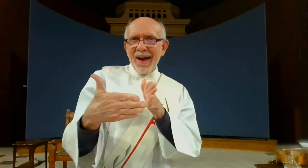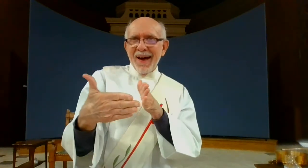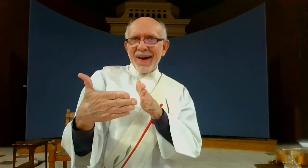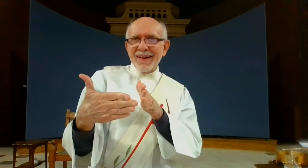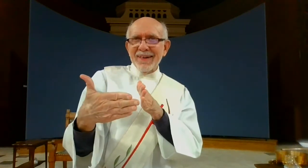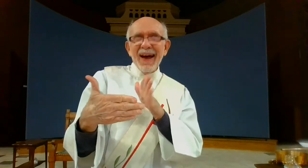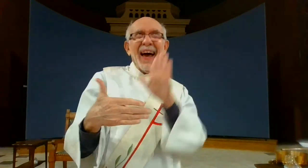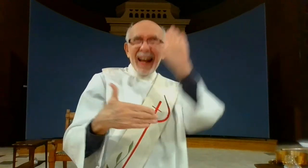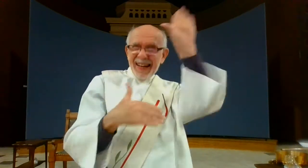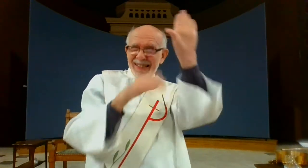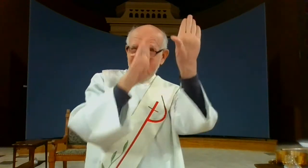has a better plan.